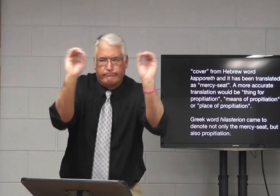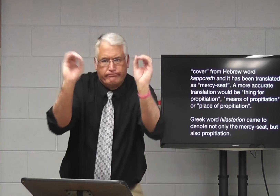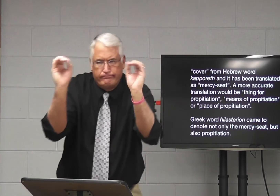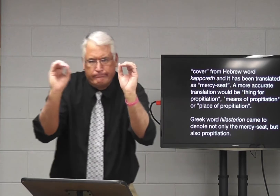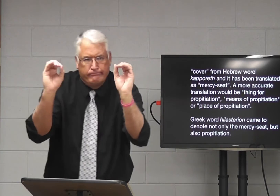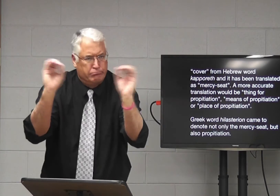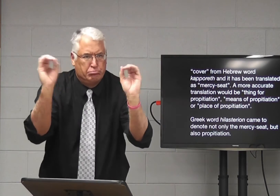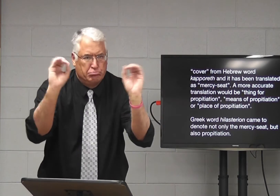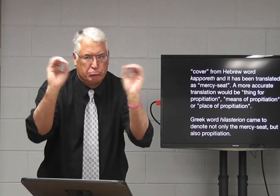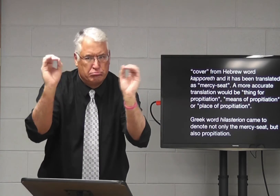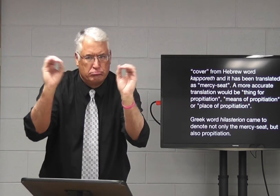there is none.